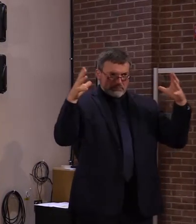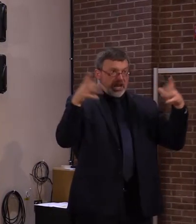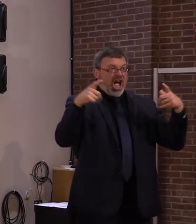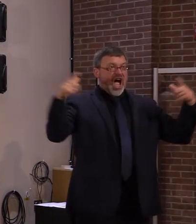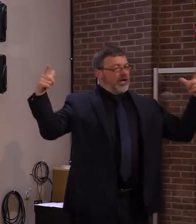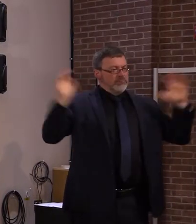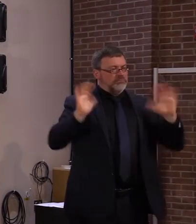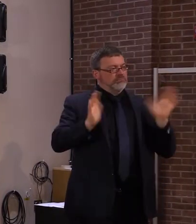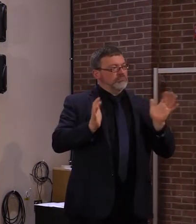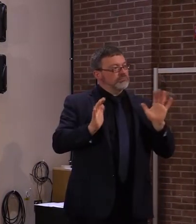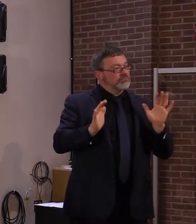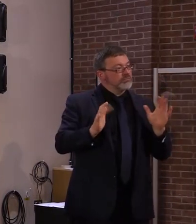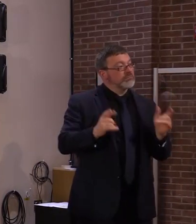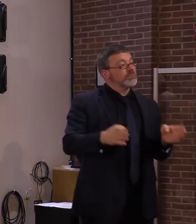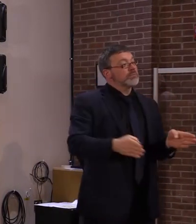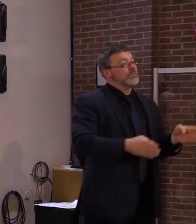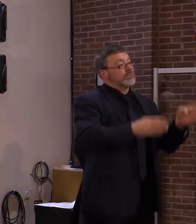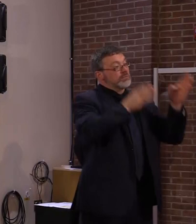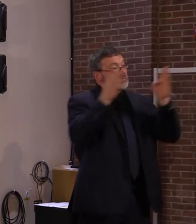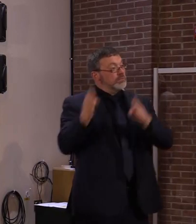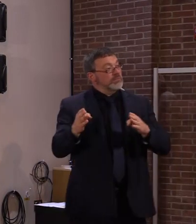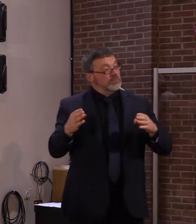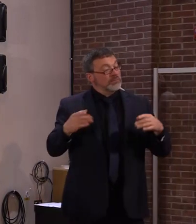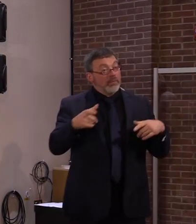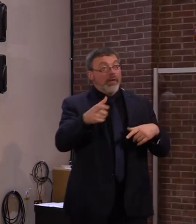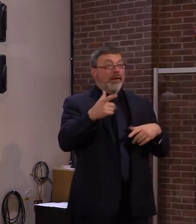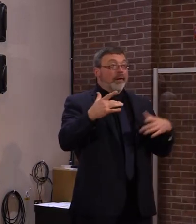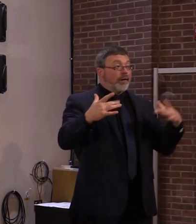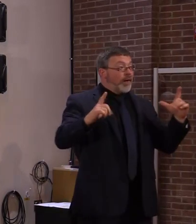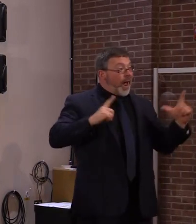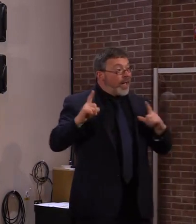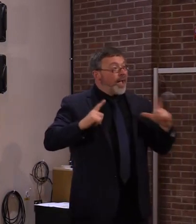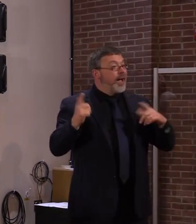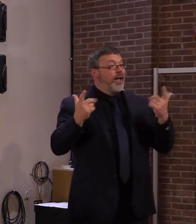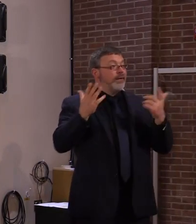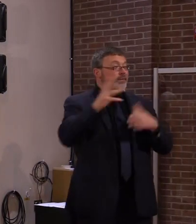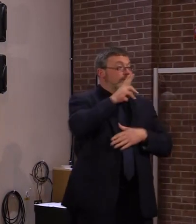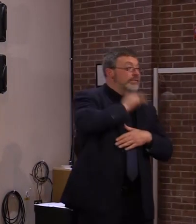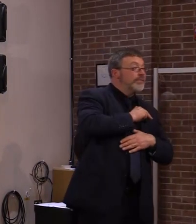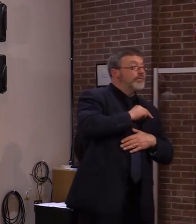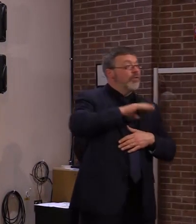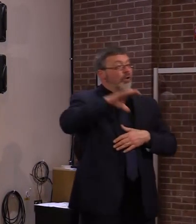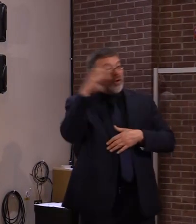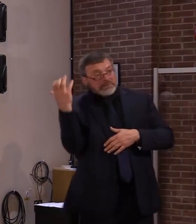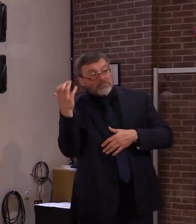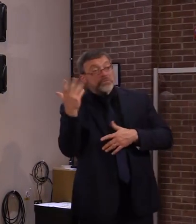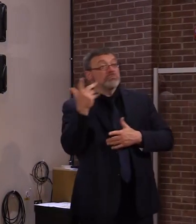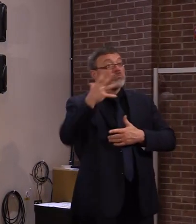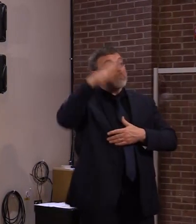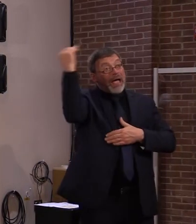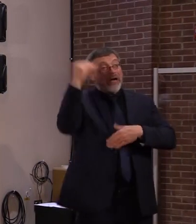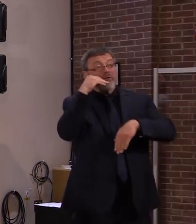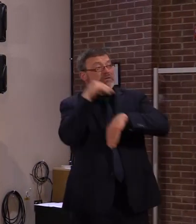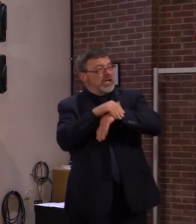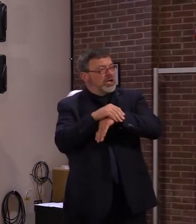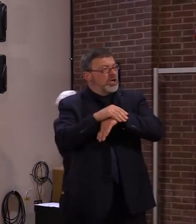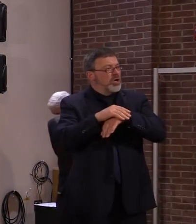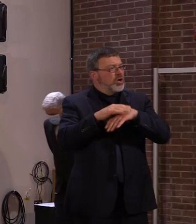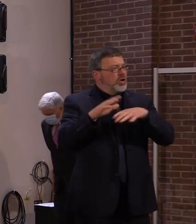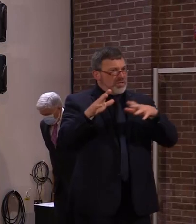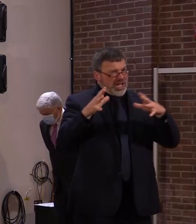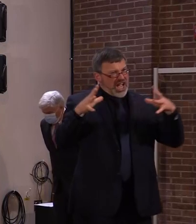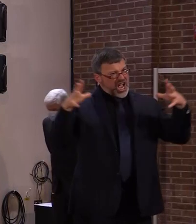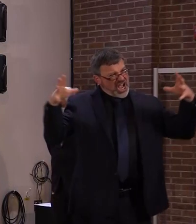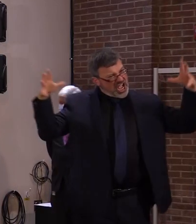but also a weekend get-together with a small group of people outside your household. And consider